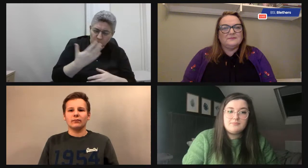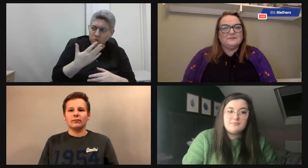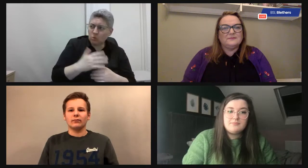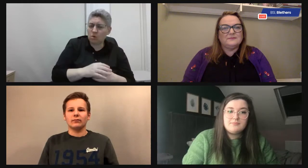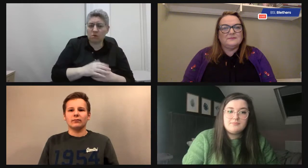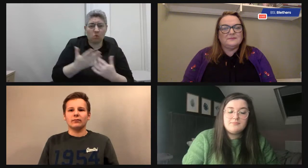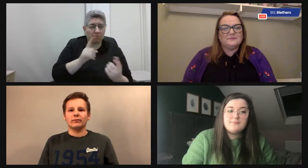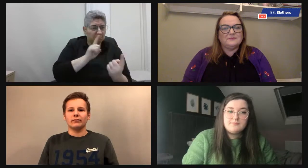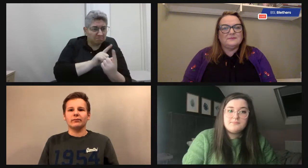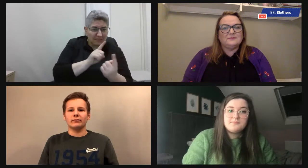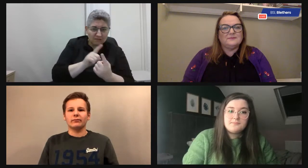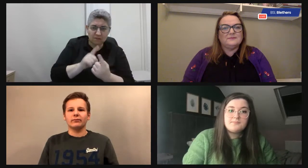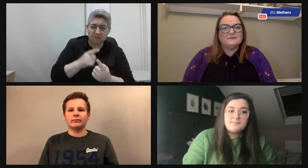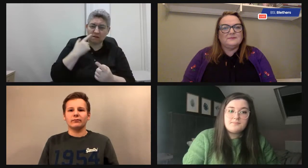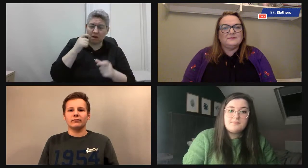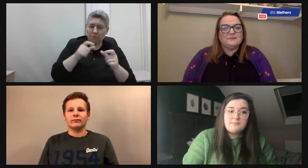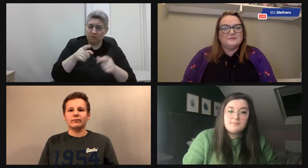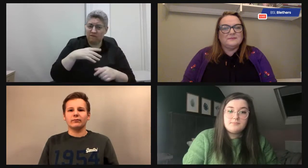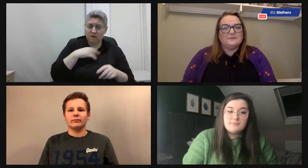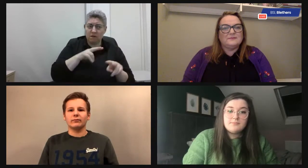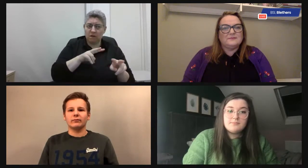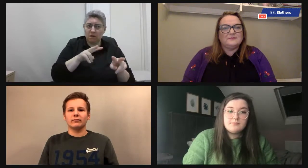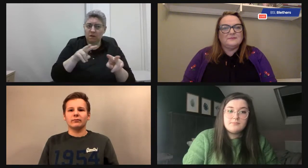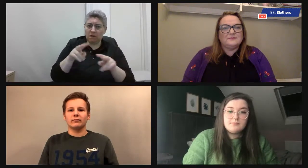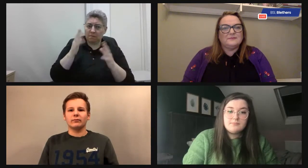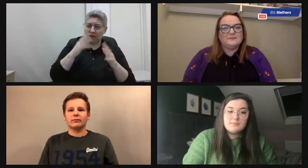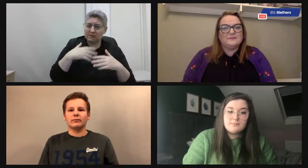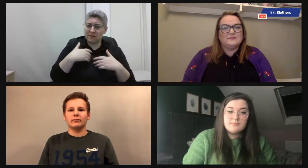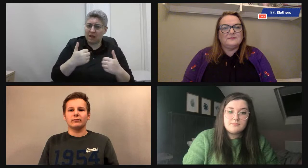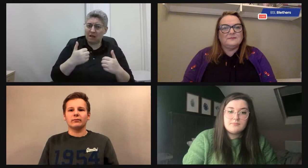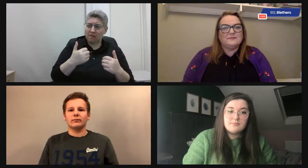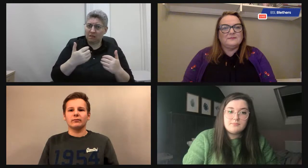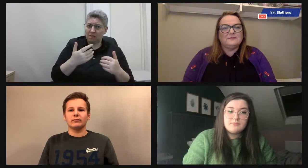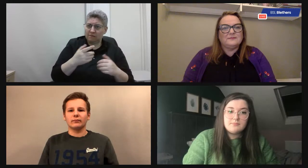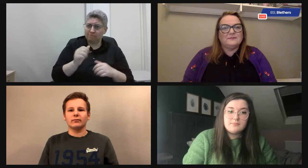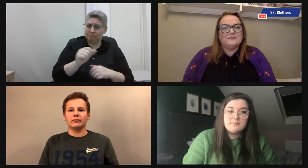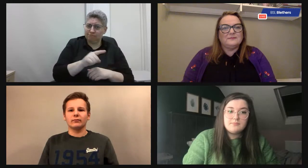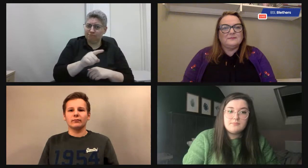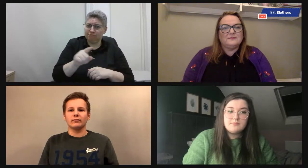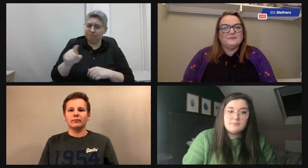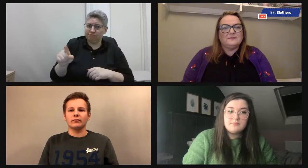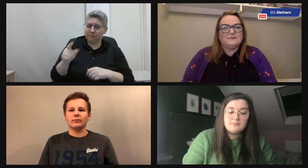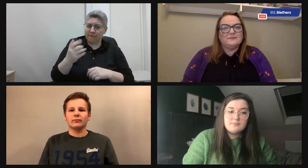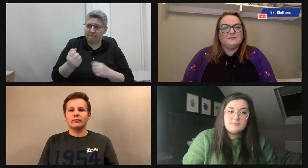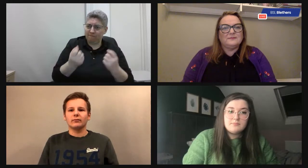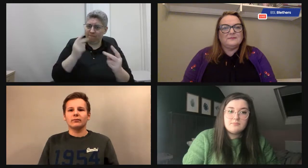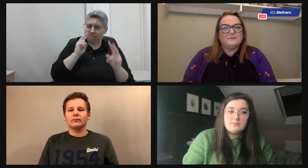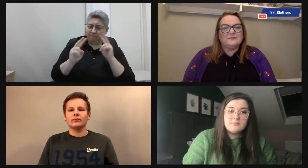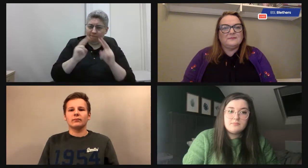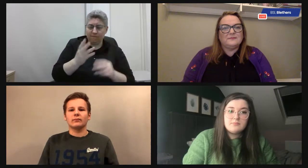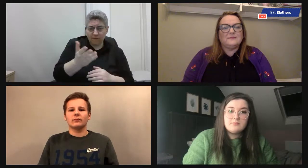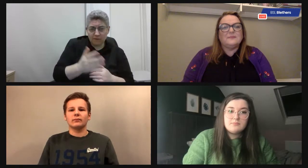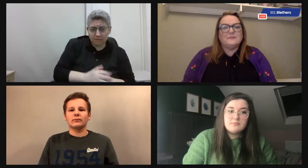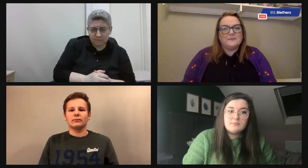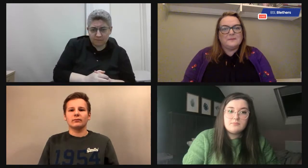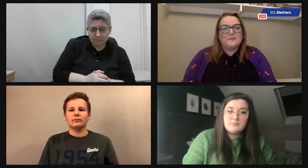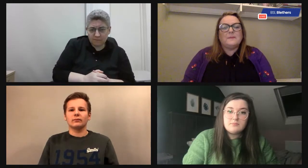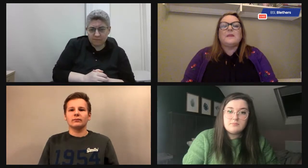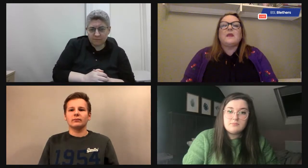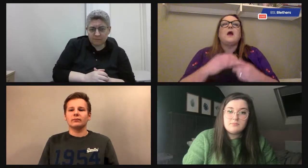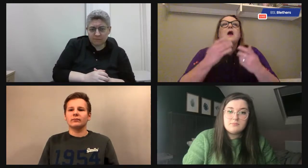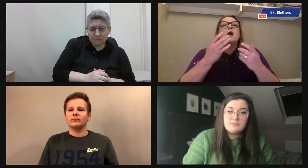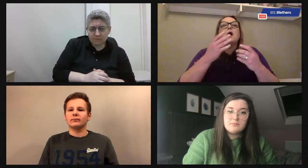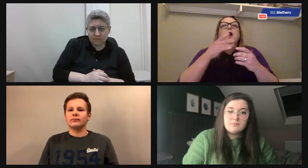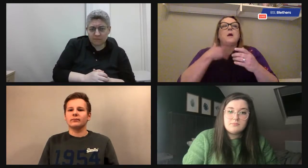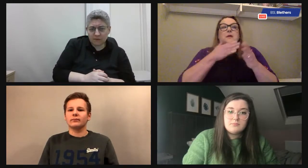about meeting young people. You've visited schools. You've met young people face to face. Is mental health an issue that you